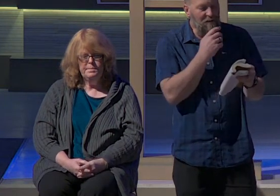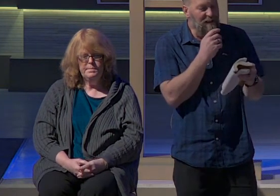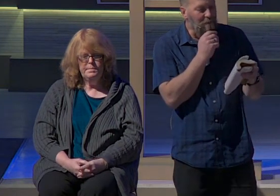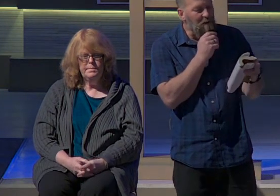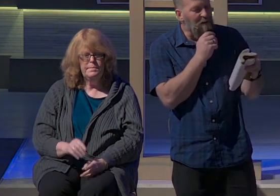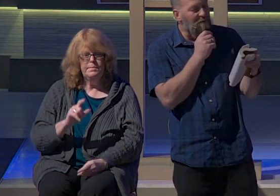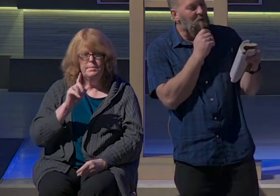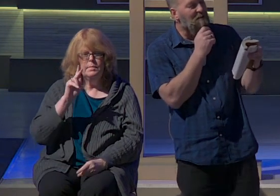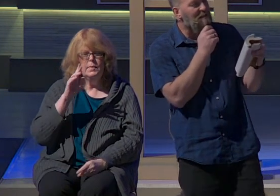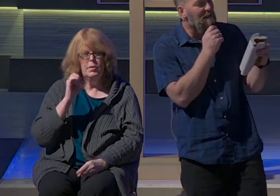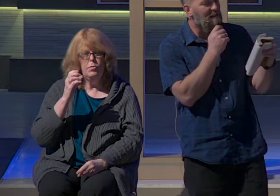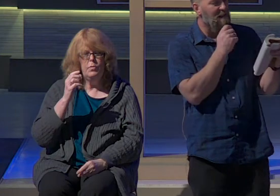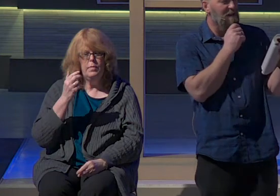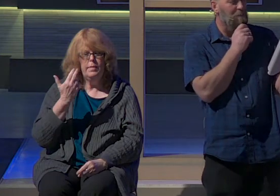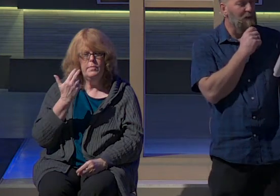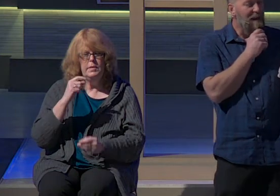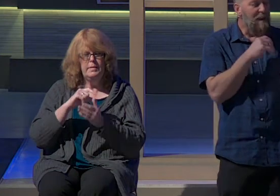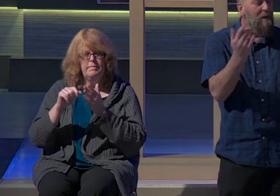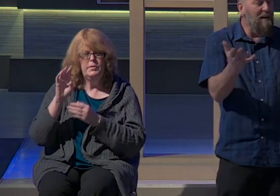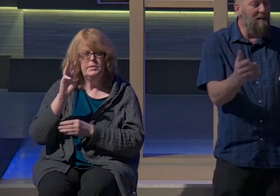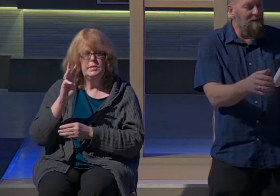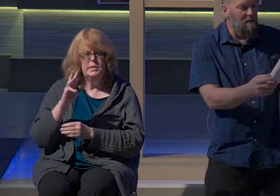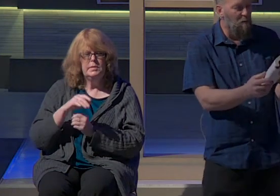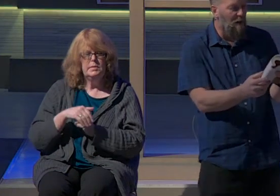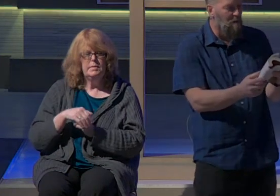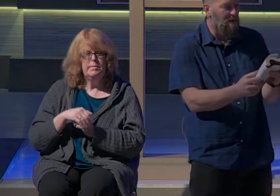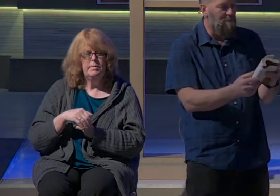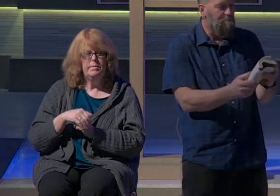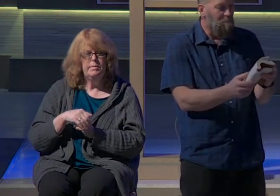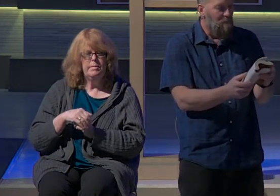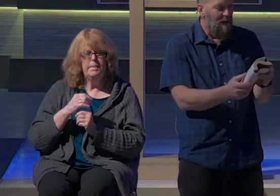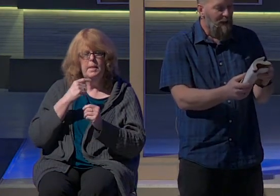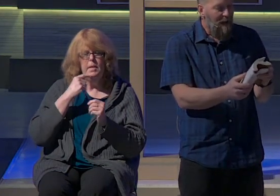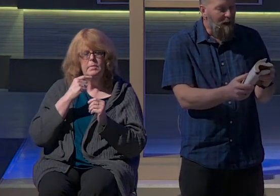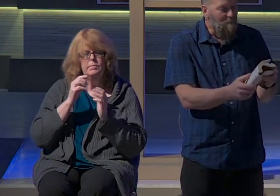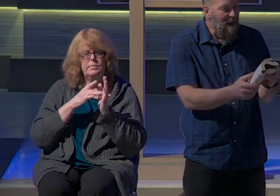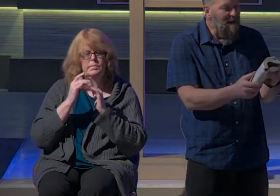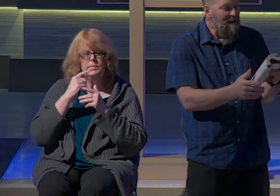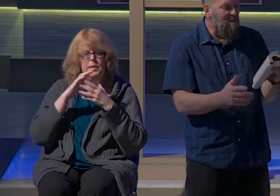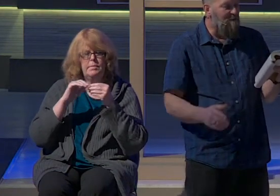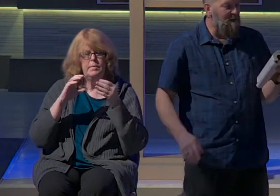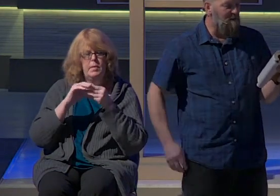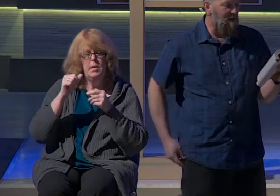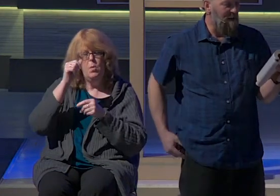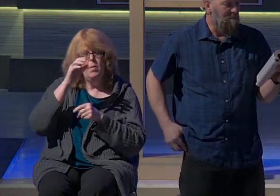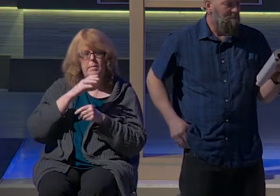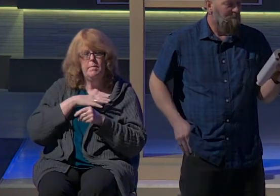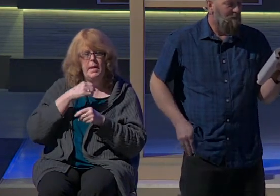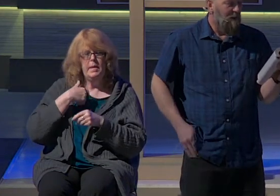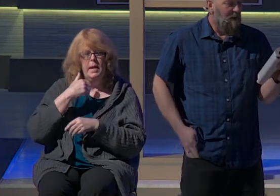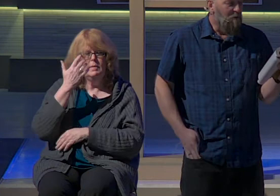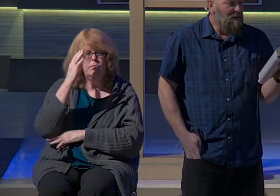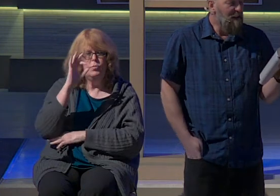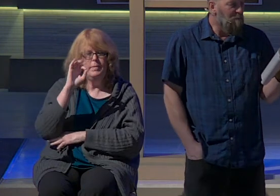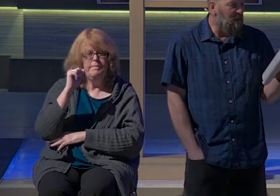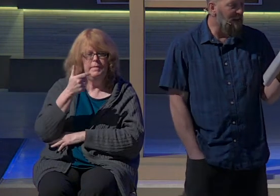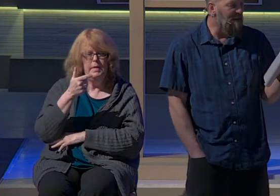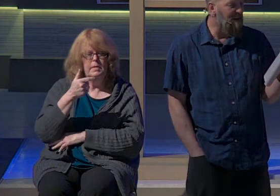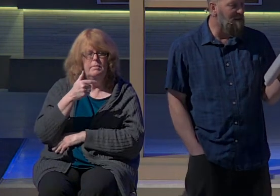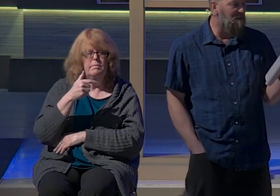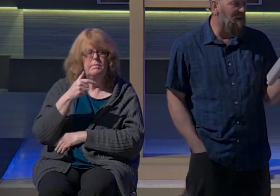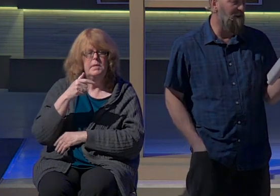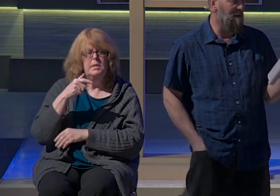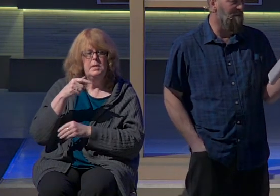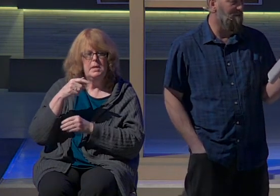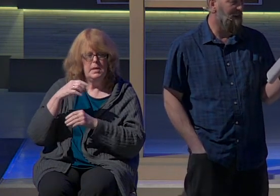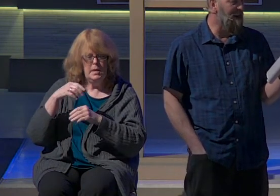Luke 13, I'm going to be in verse 6 here. He began telling them a parable. A man had a fig tree, which he had planted